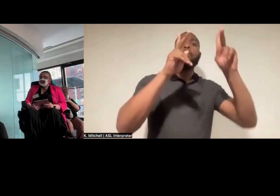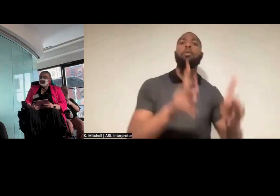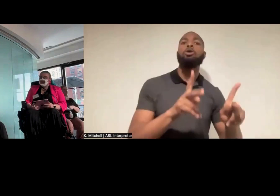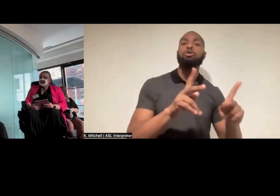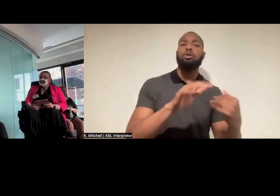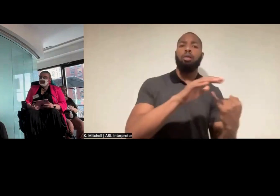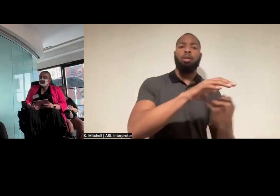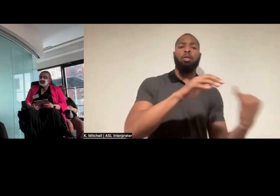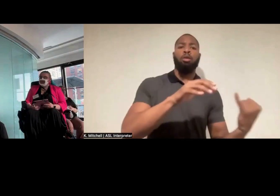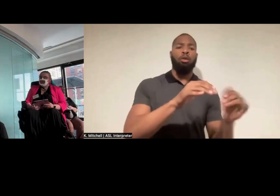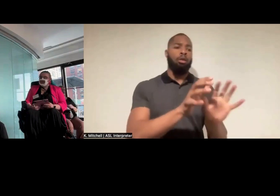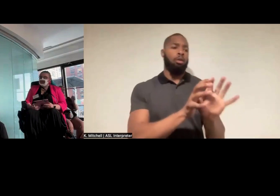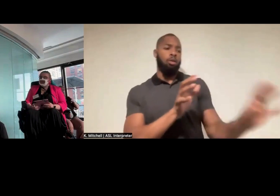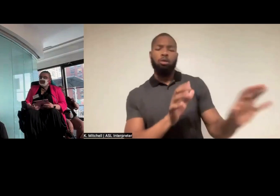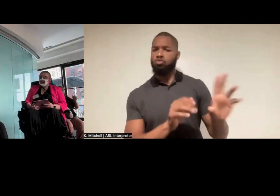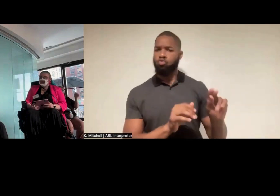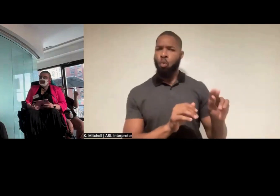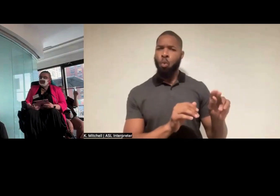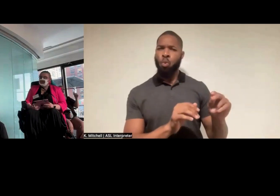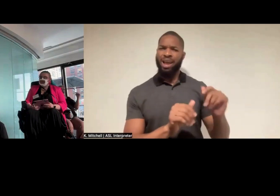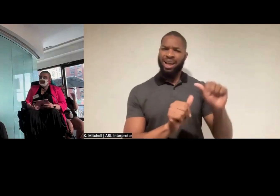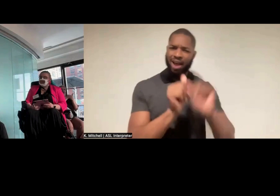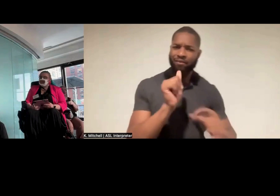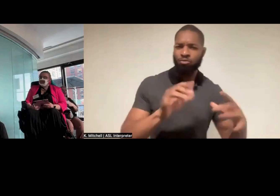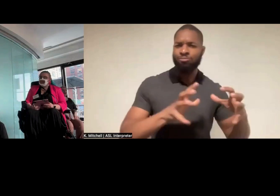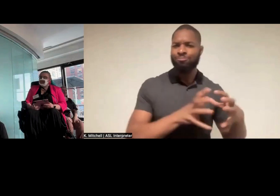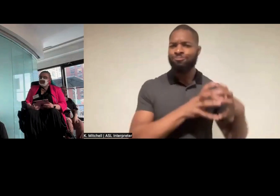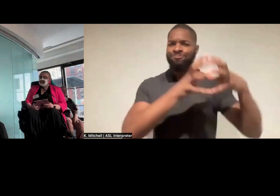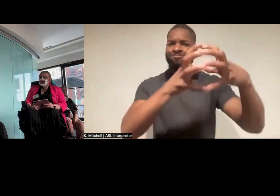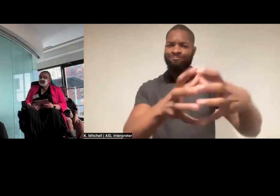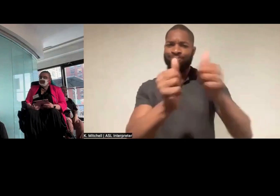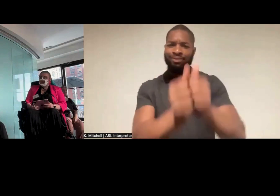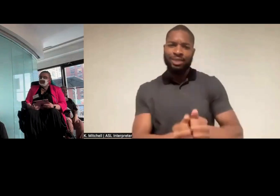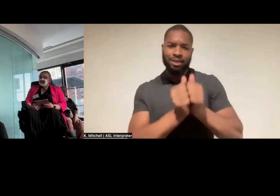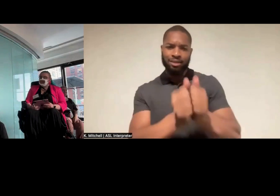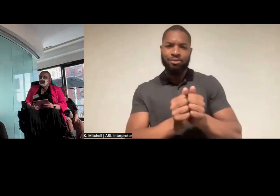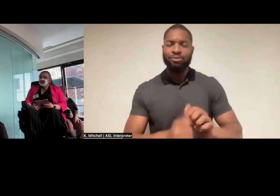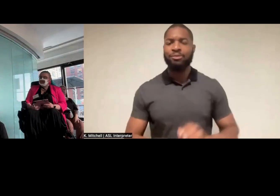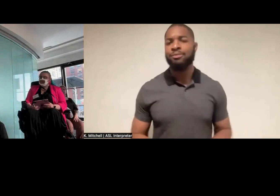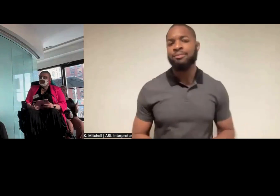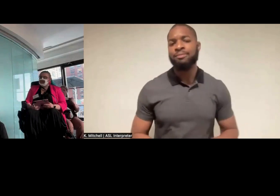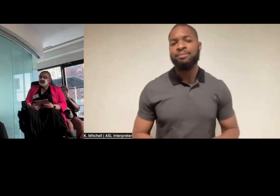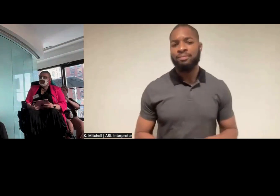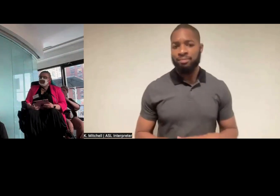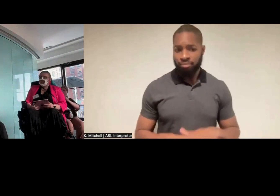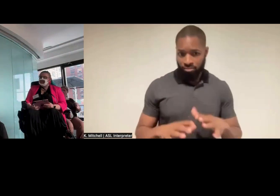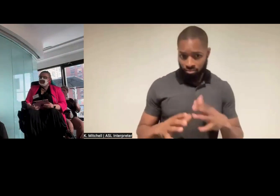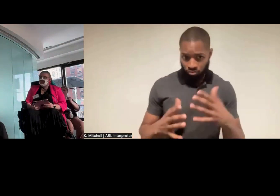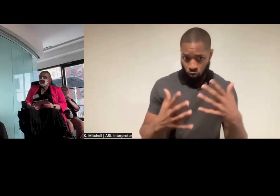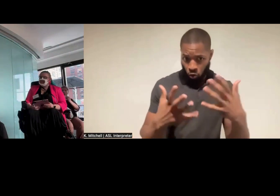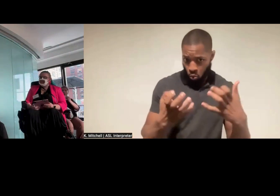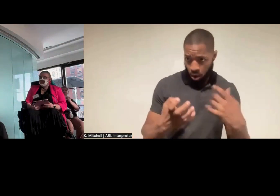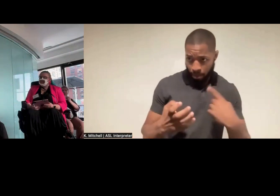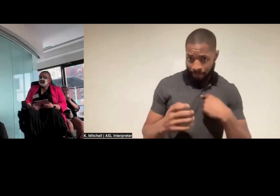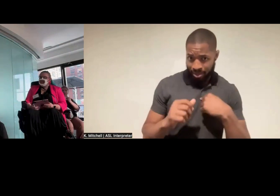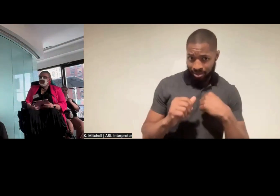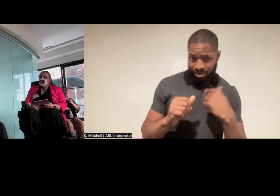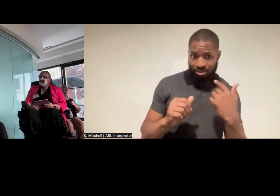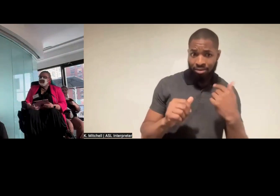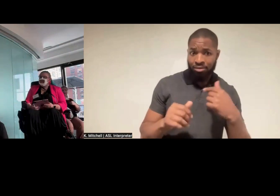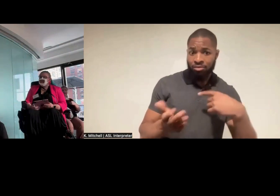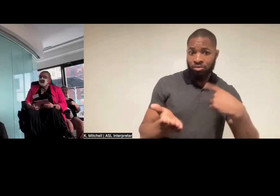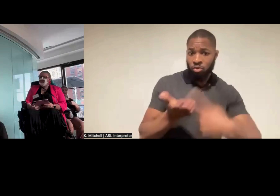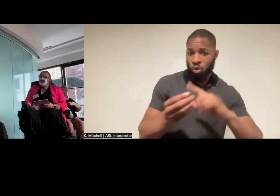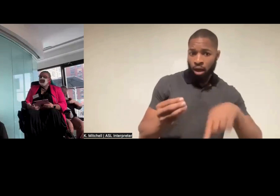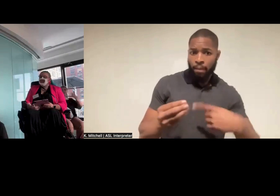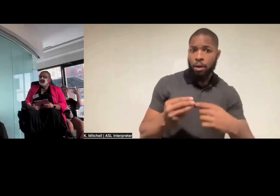pursuit of equity and liberation. I guess do you want me to do the 10 principles of?